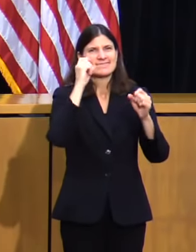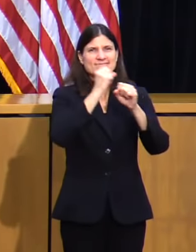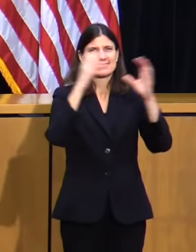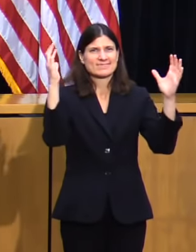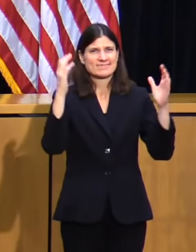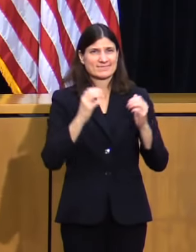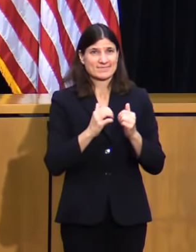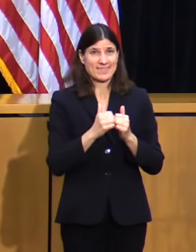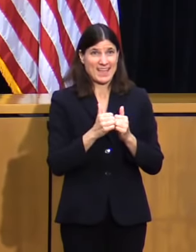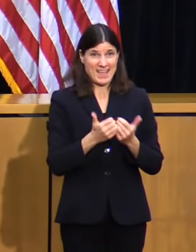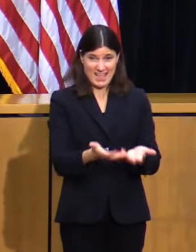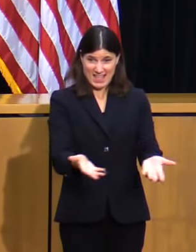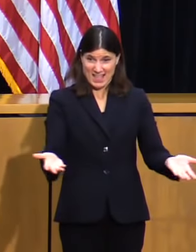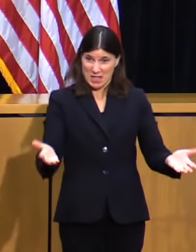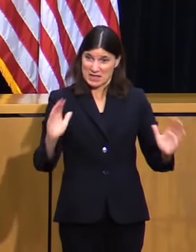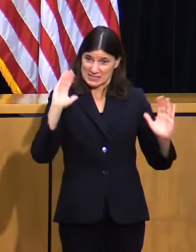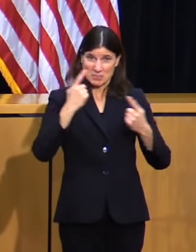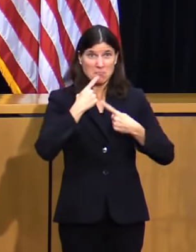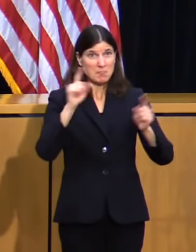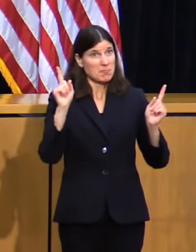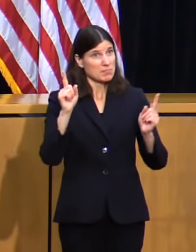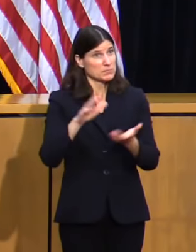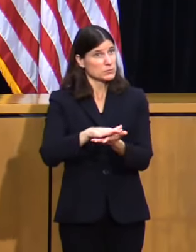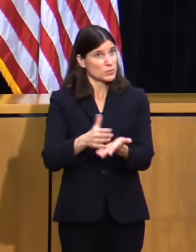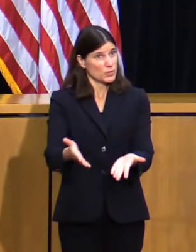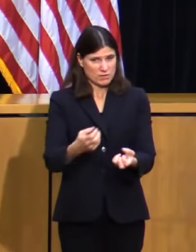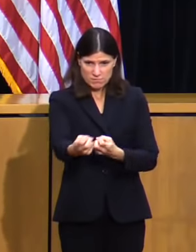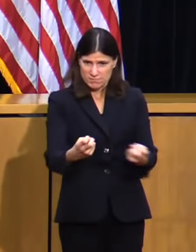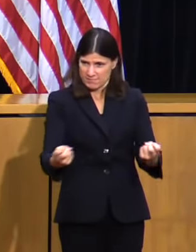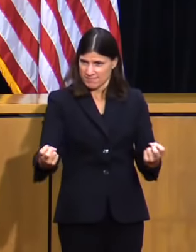effectiveness through some other means.